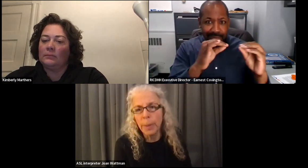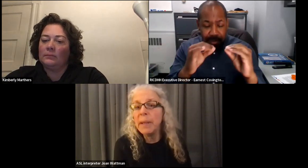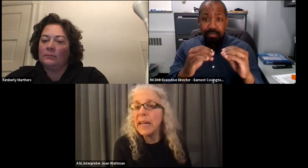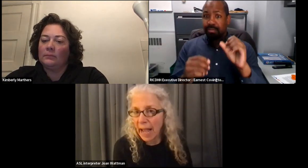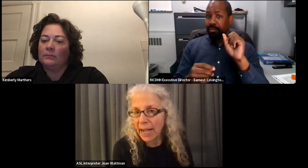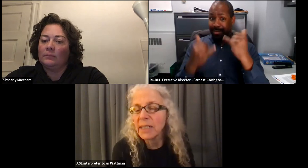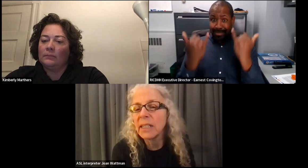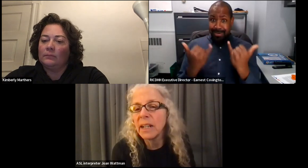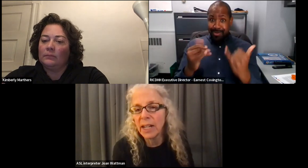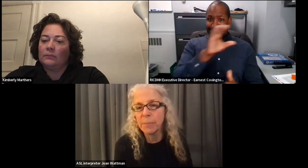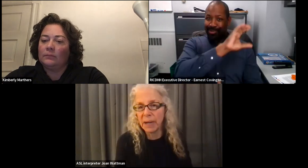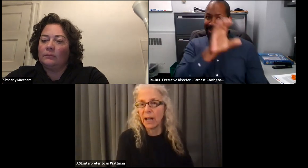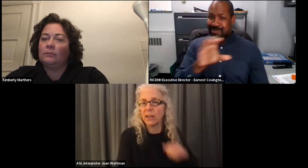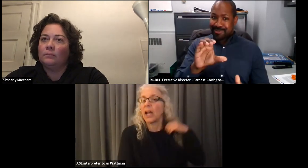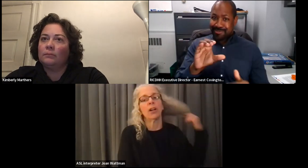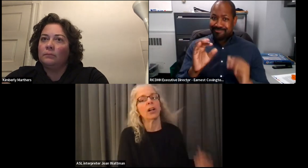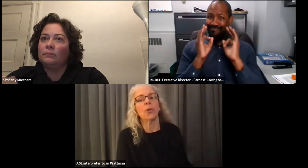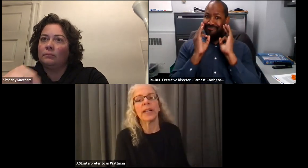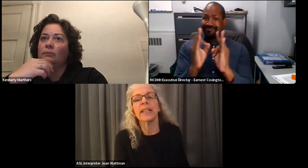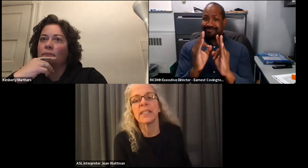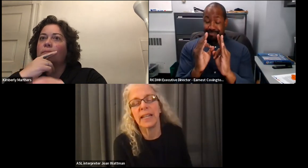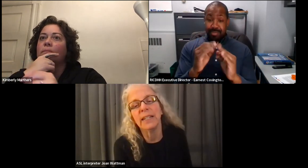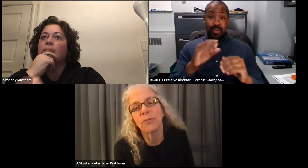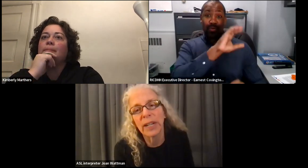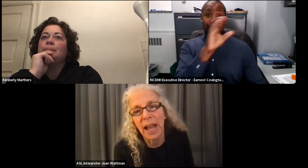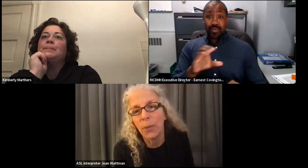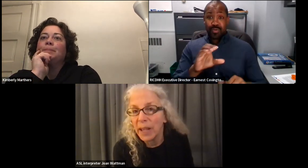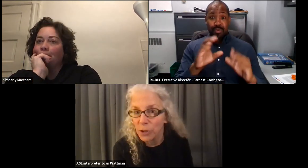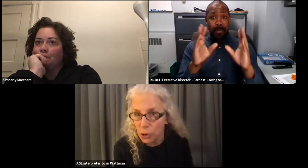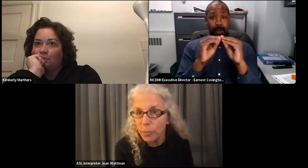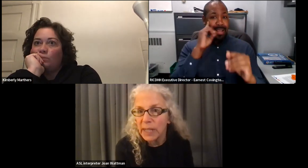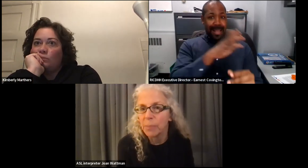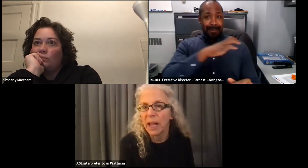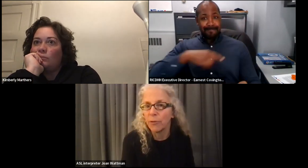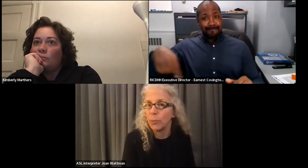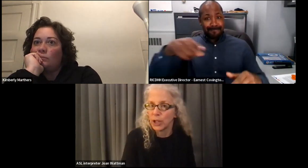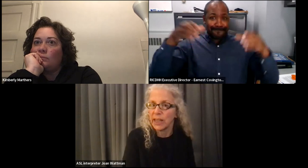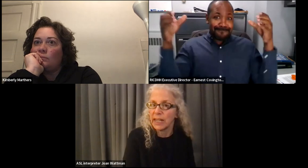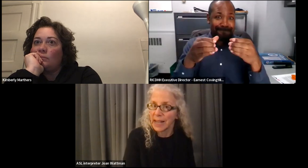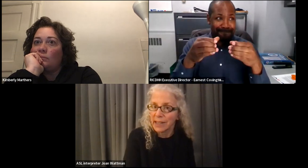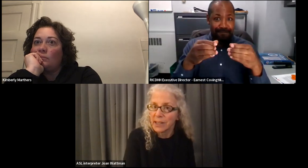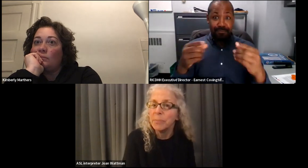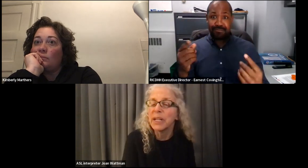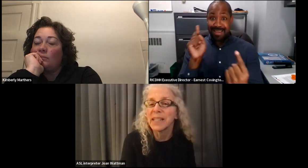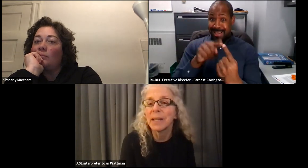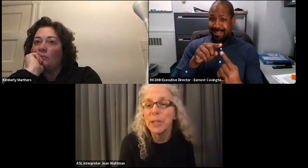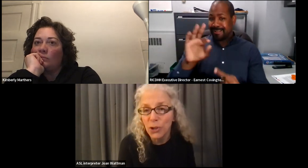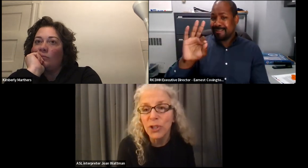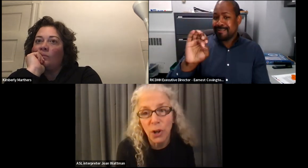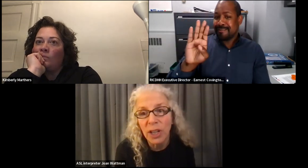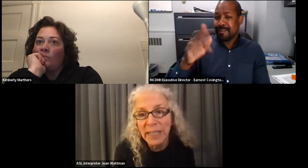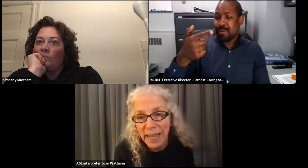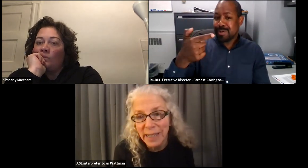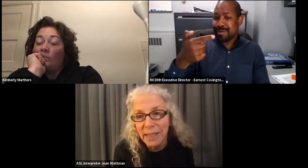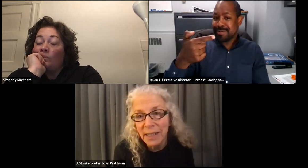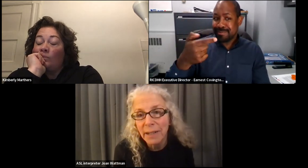the Open Meeting Act. There has been a lot ongoing in the state. Right now we have Zoom as a platform, which I think is excellent because the commissioners